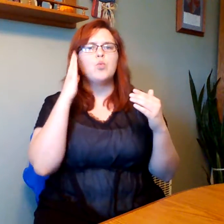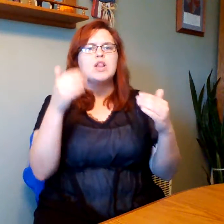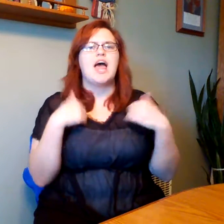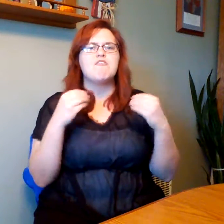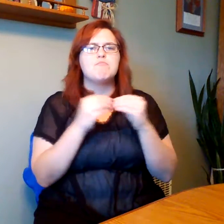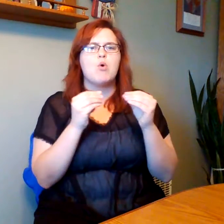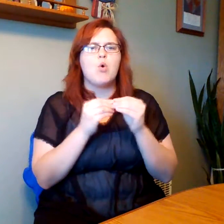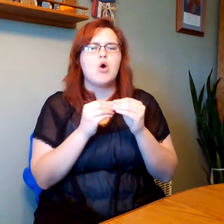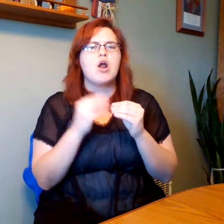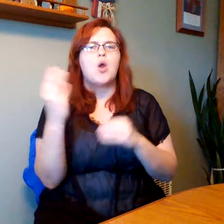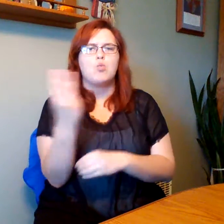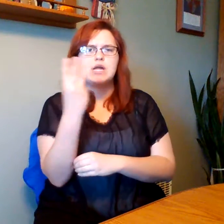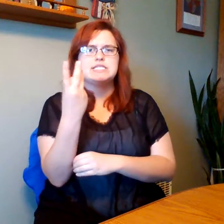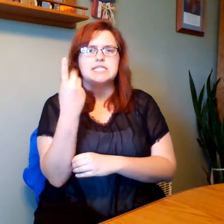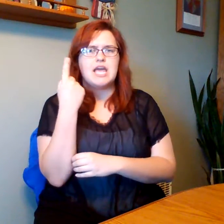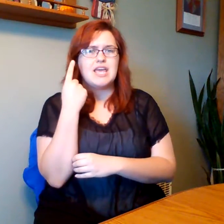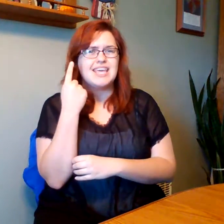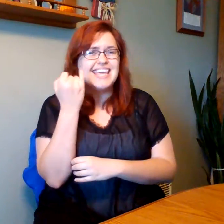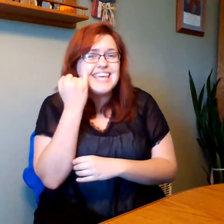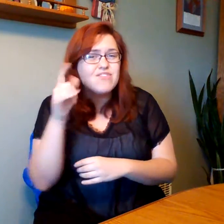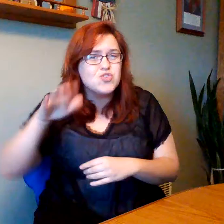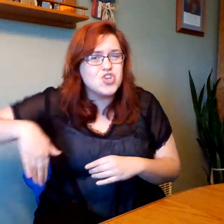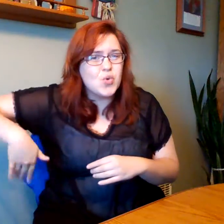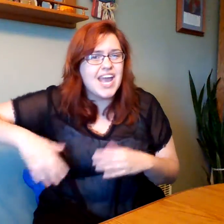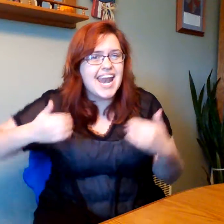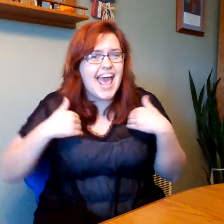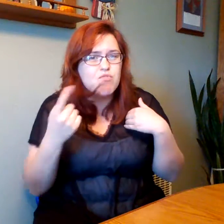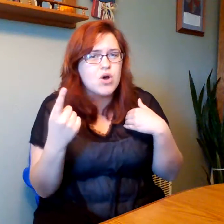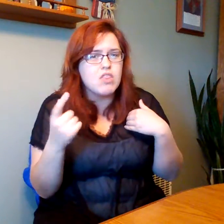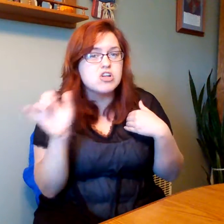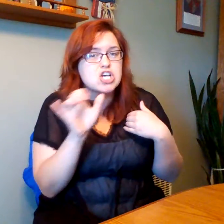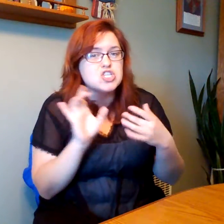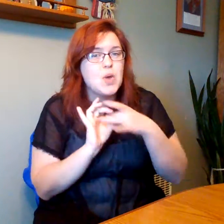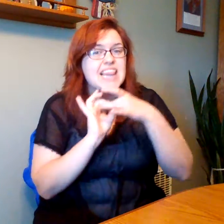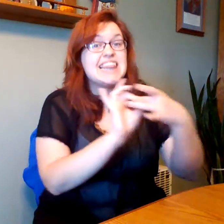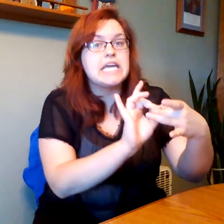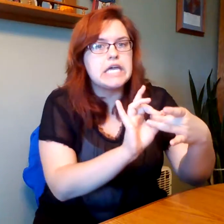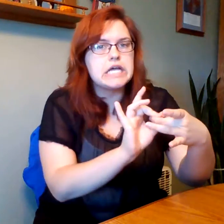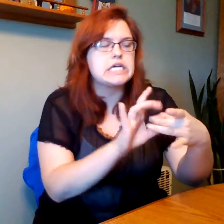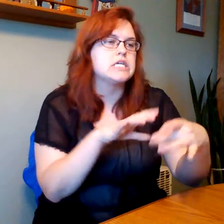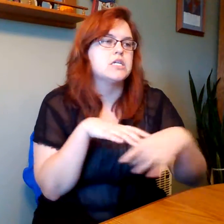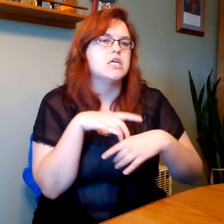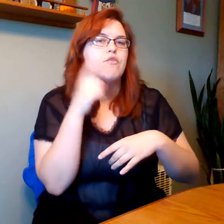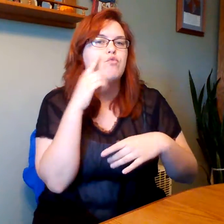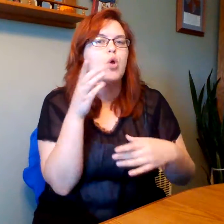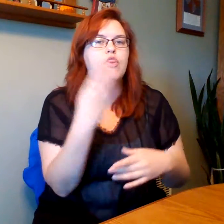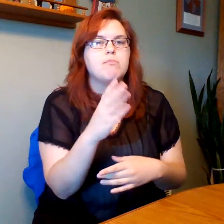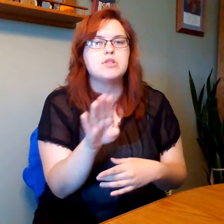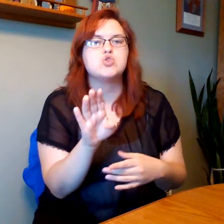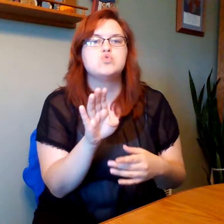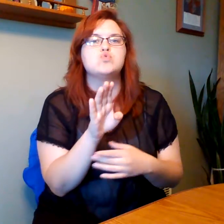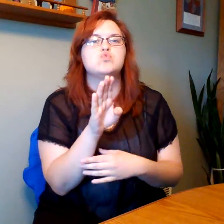There's also a link to the blue sheet off the RPP website. So there's plenty of opportunity for you to get